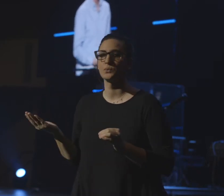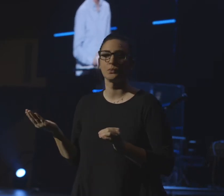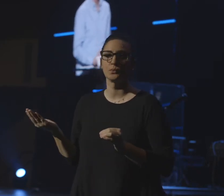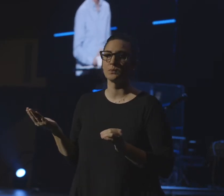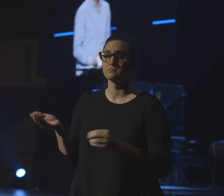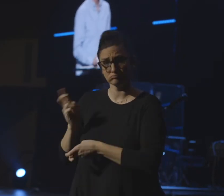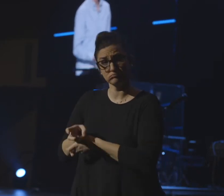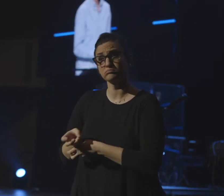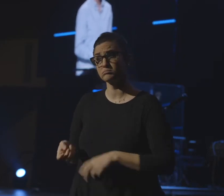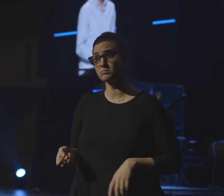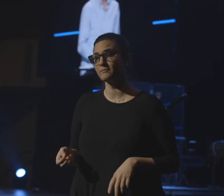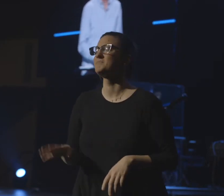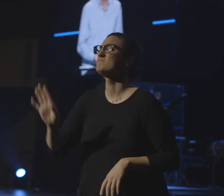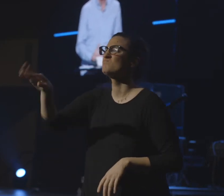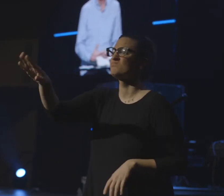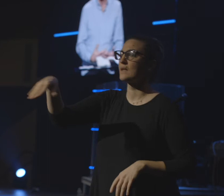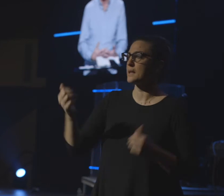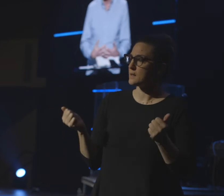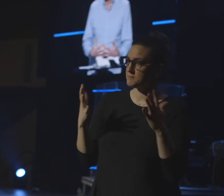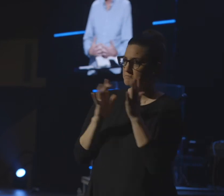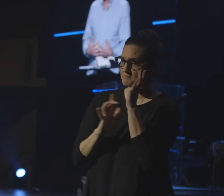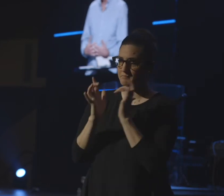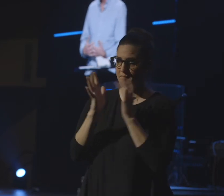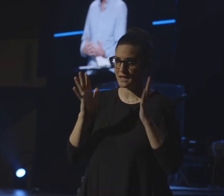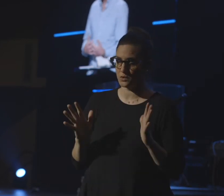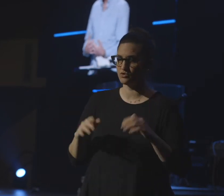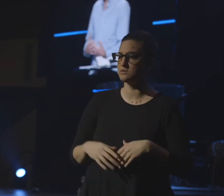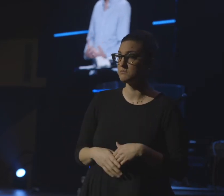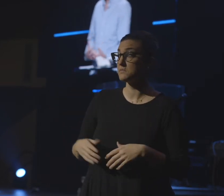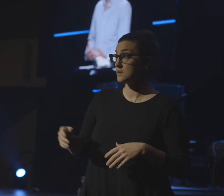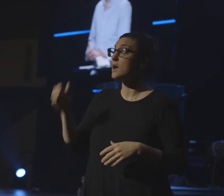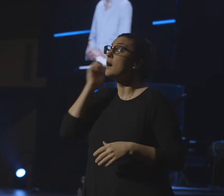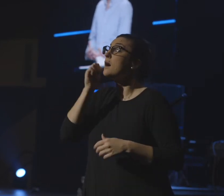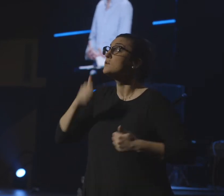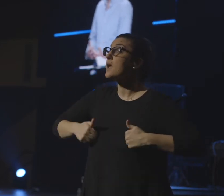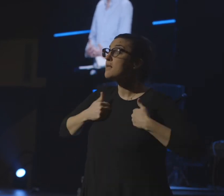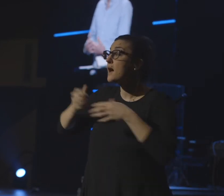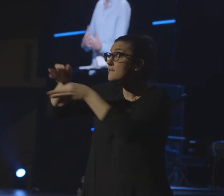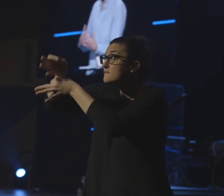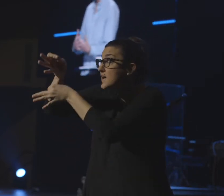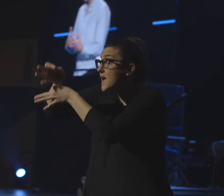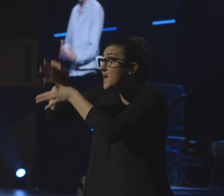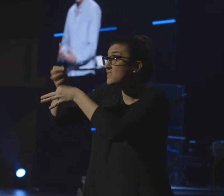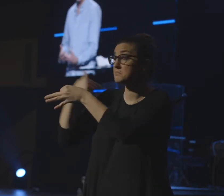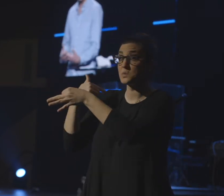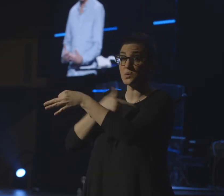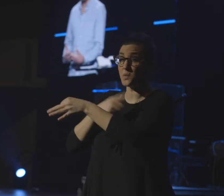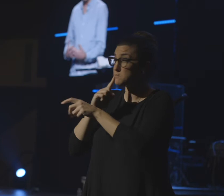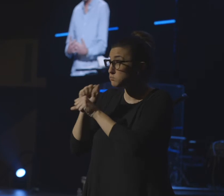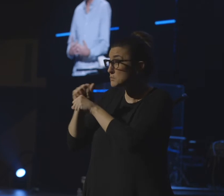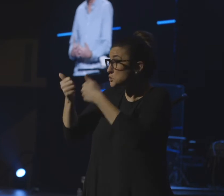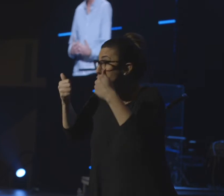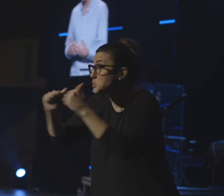faith. Okay? I'm not talking about coming to church. I'm not talking about, you know, checking the box on the census. I'm talking about actually living by